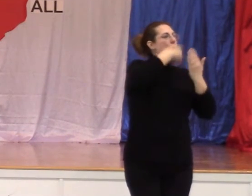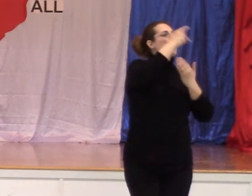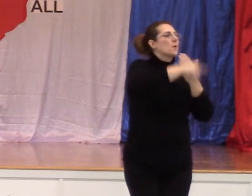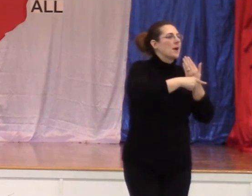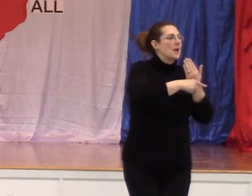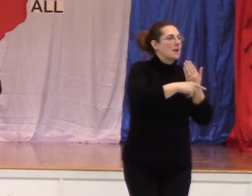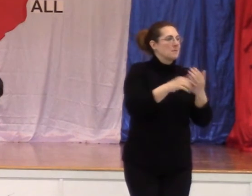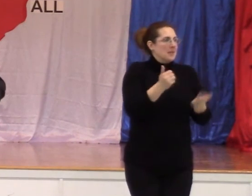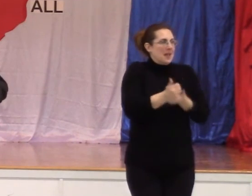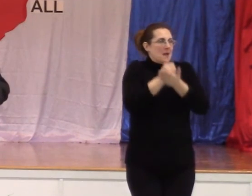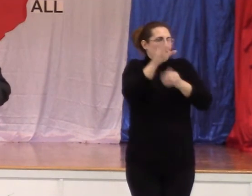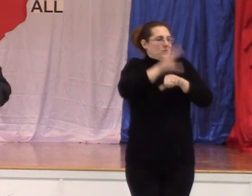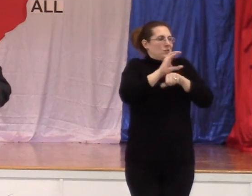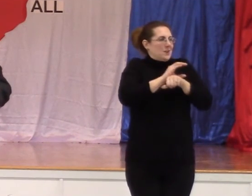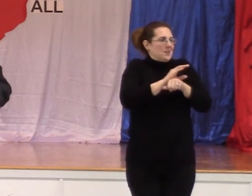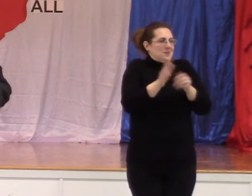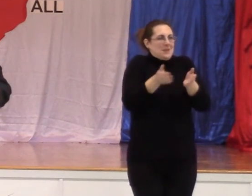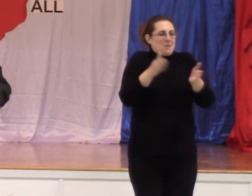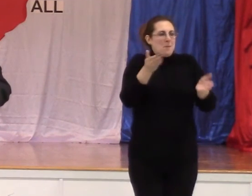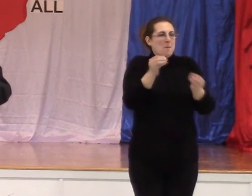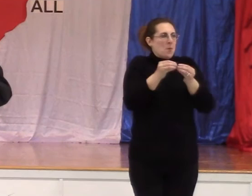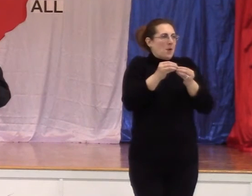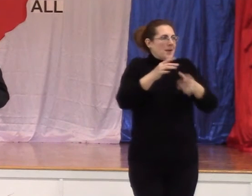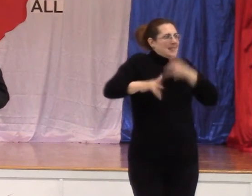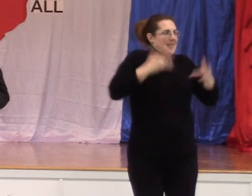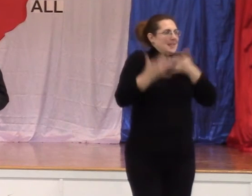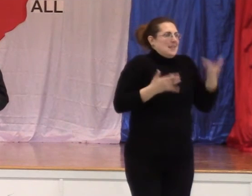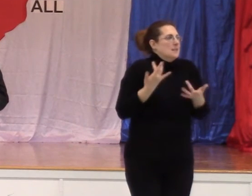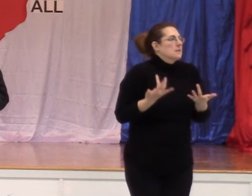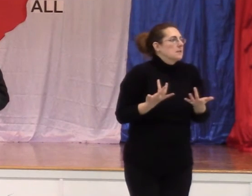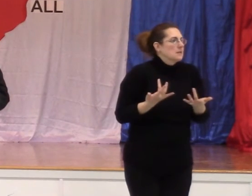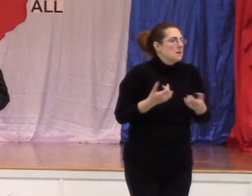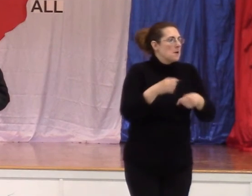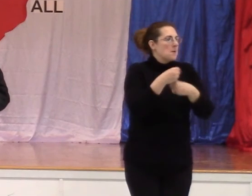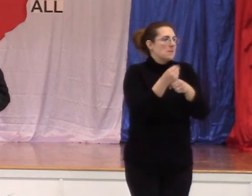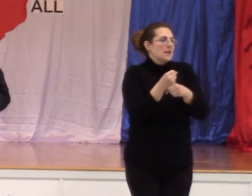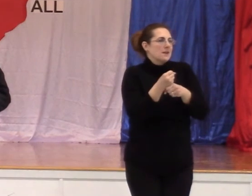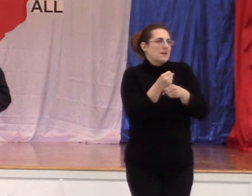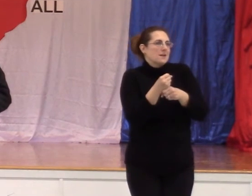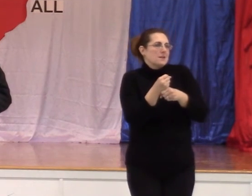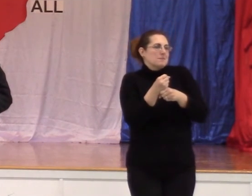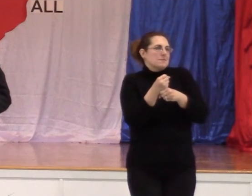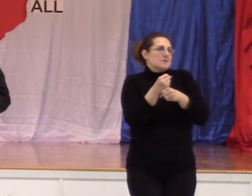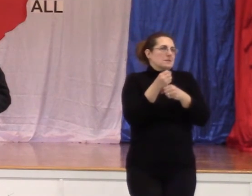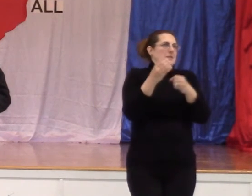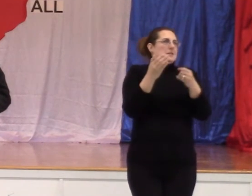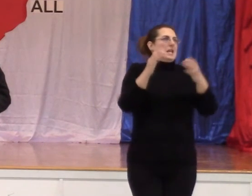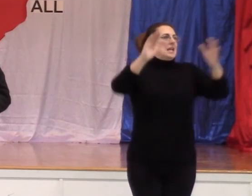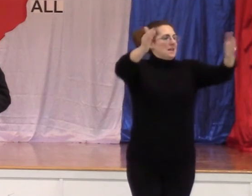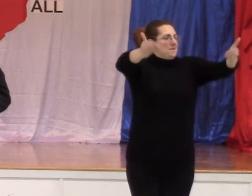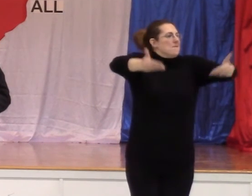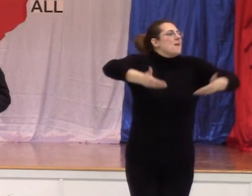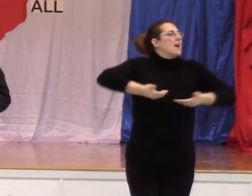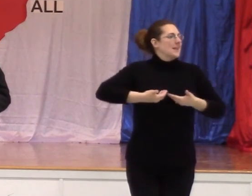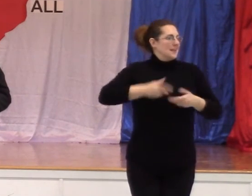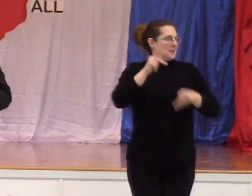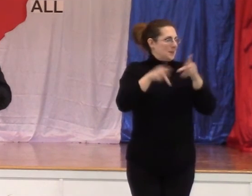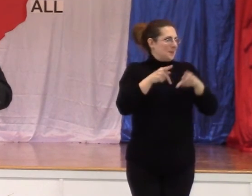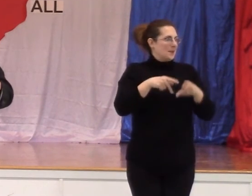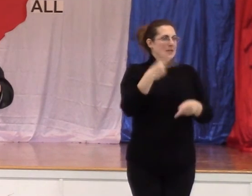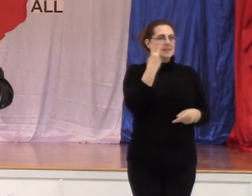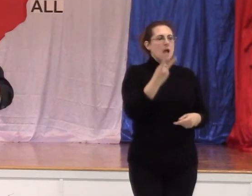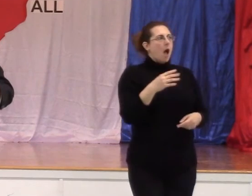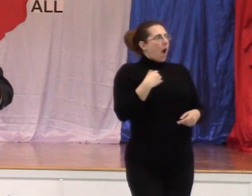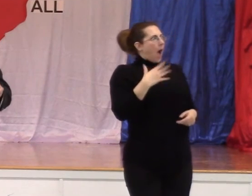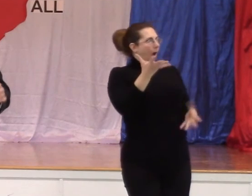supposed to spice up the church, right? Make her alluring once again, right?